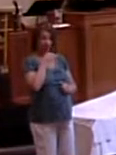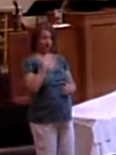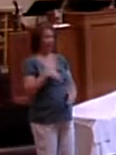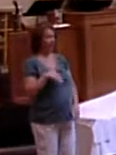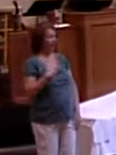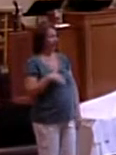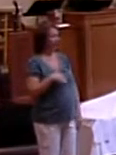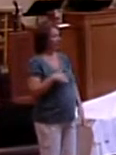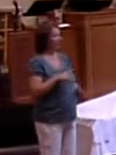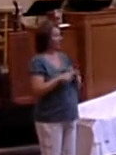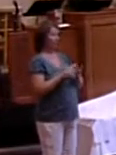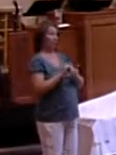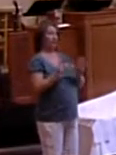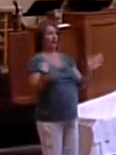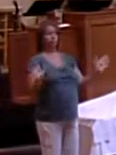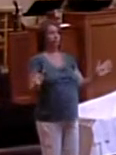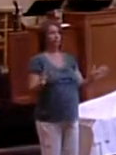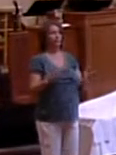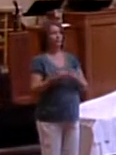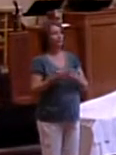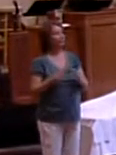let's just start that statement easily.